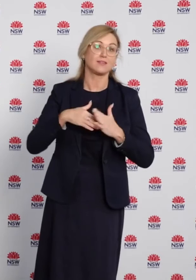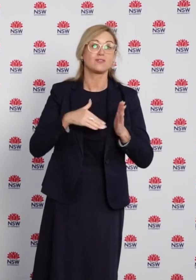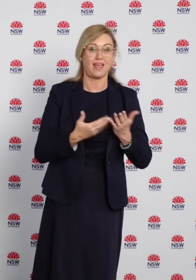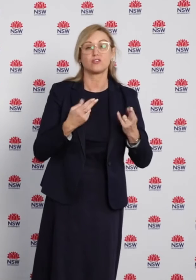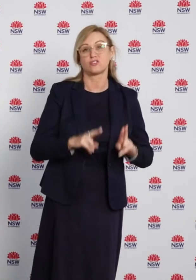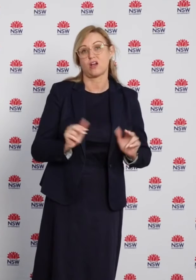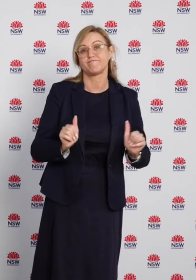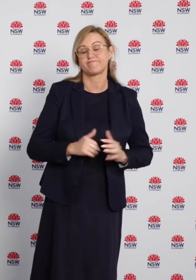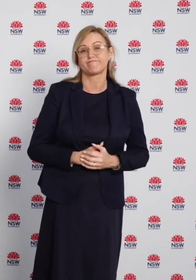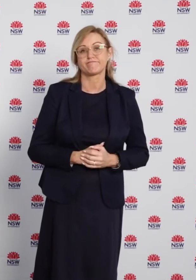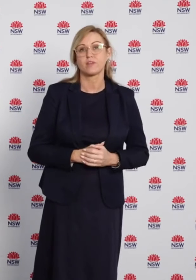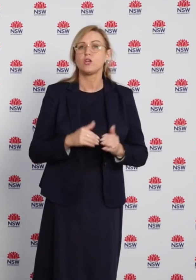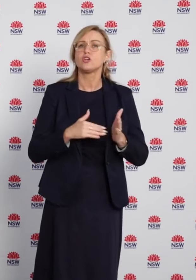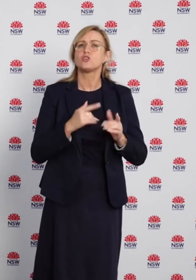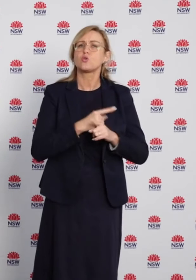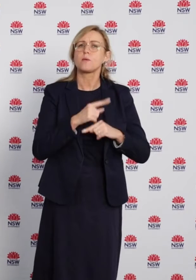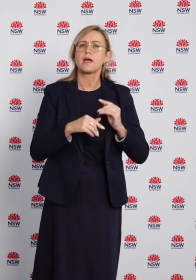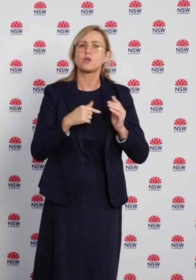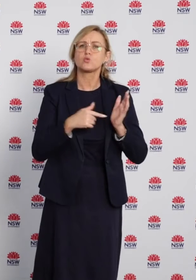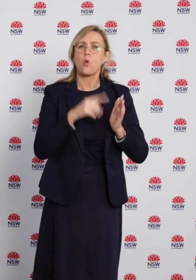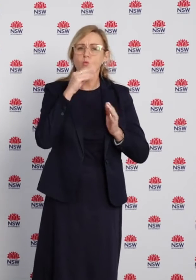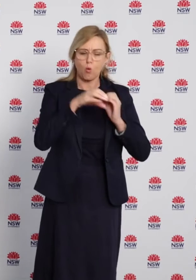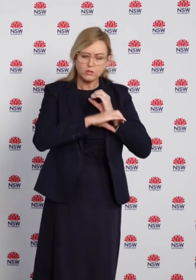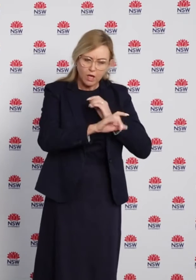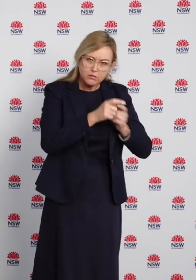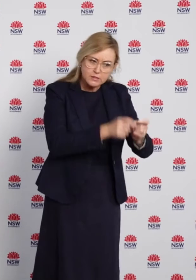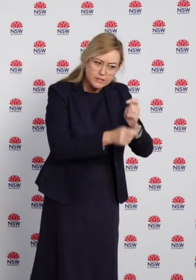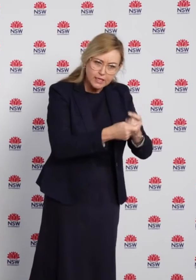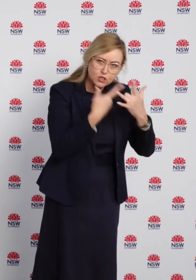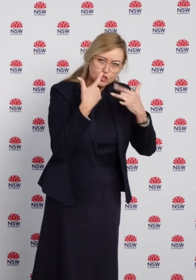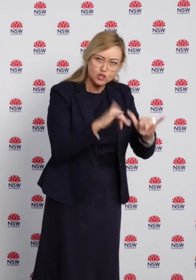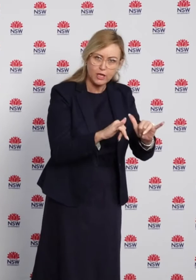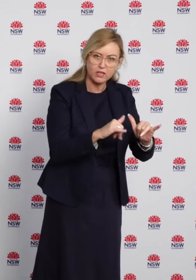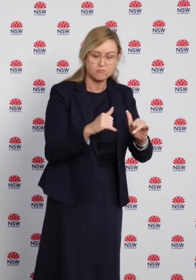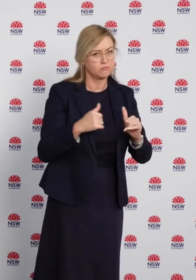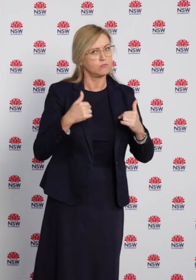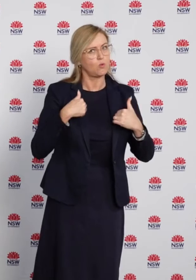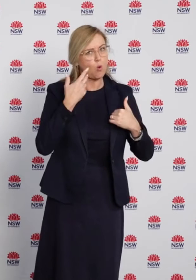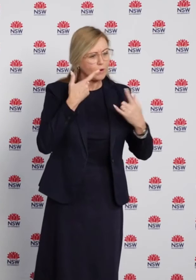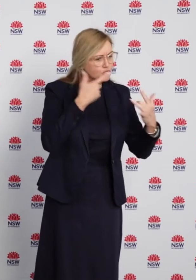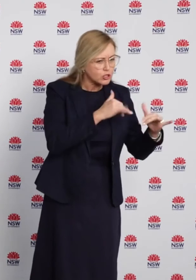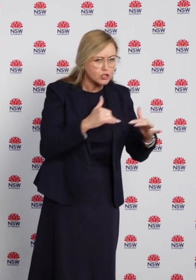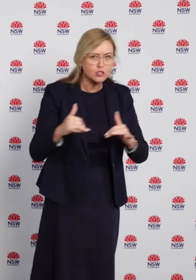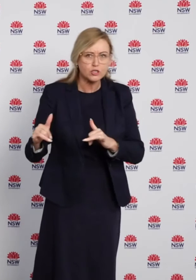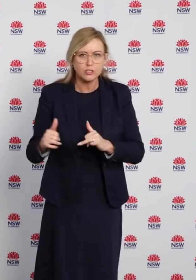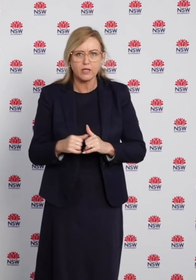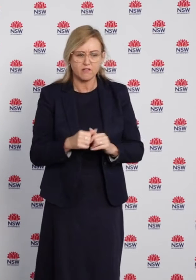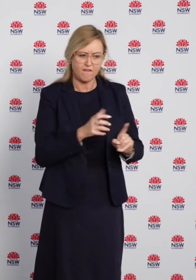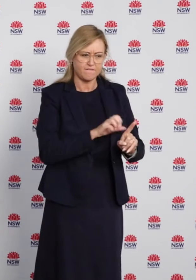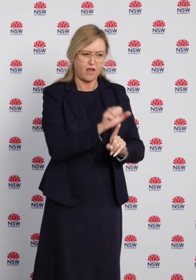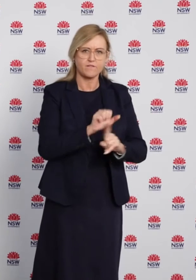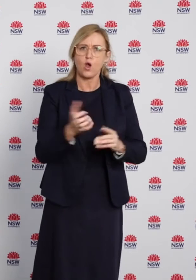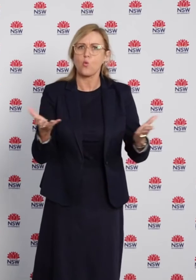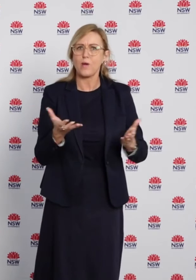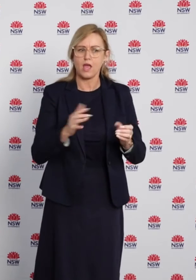In terms of sewage detections, New South Wales' ongoing surveillance system for picking up fragments of the virus